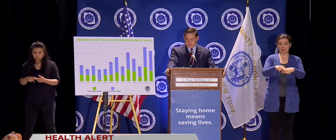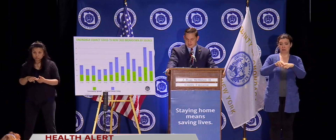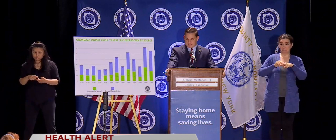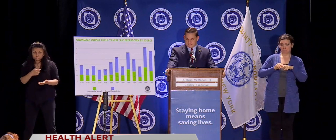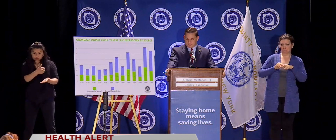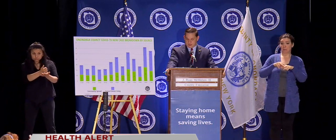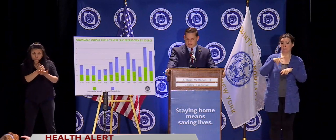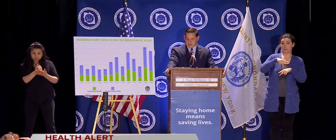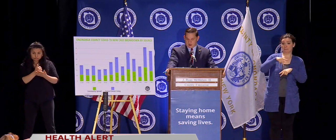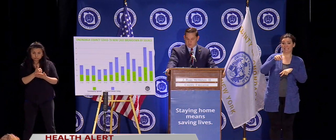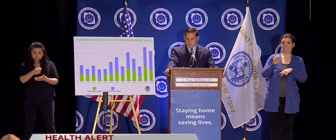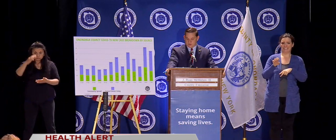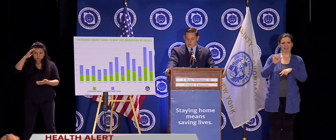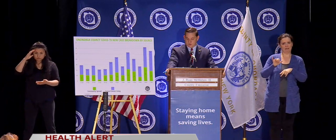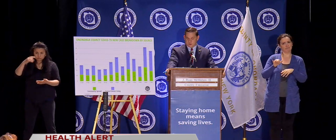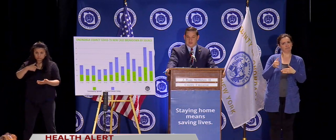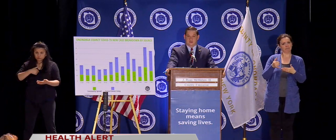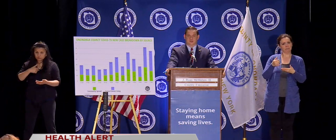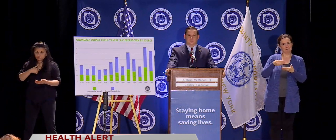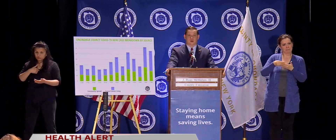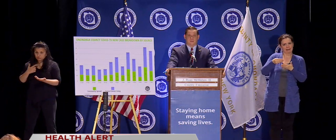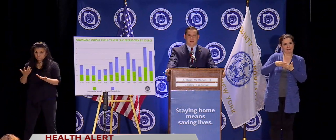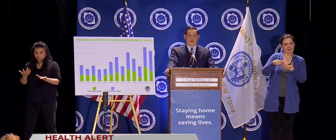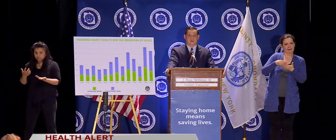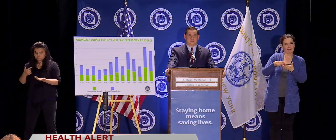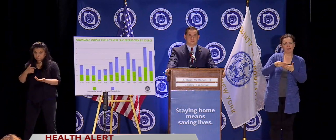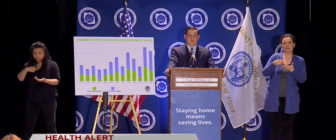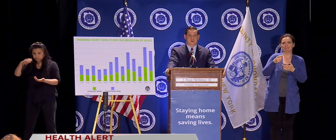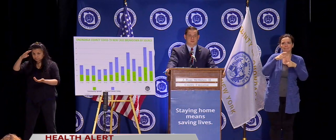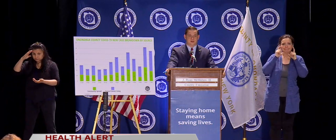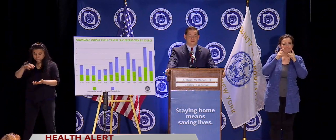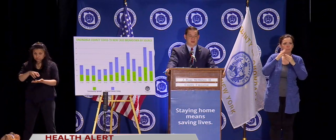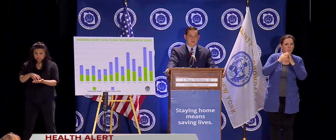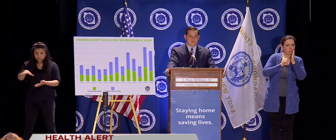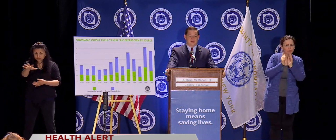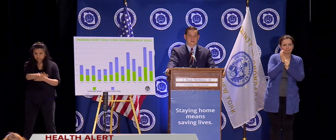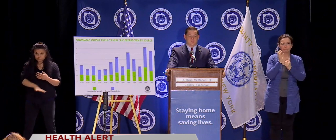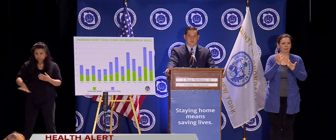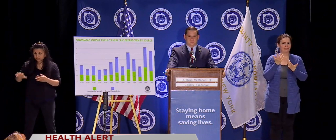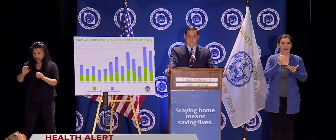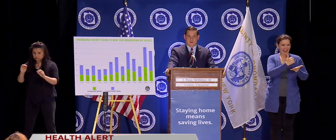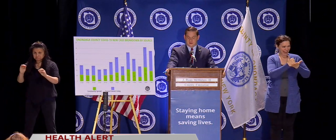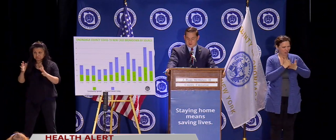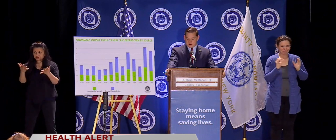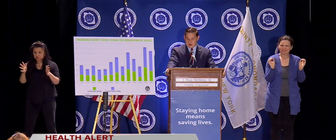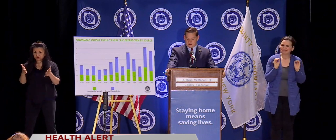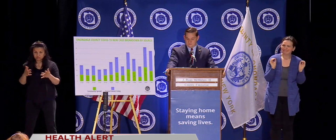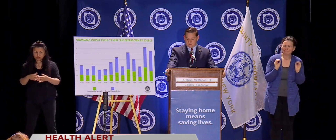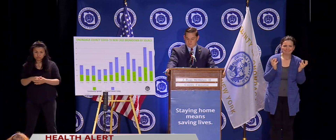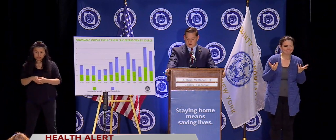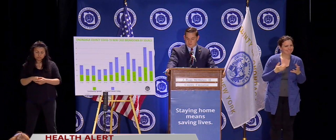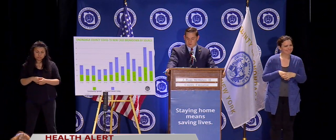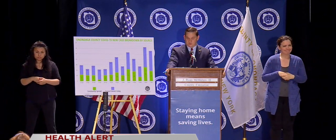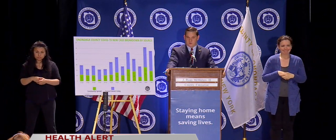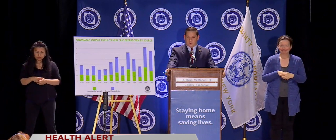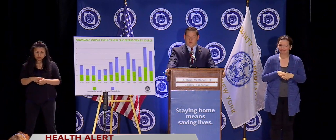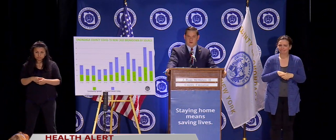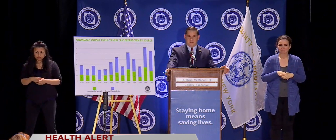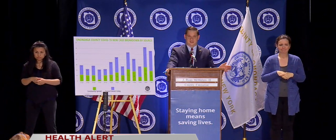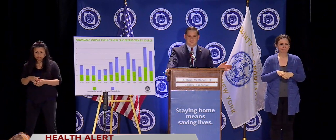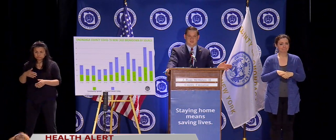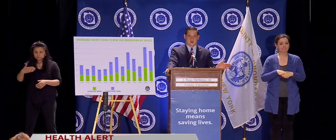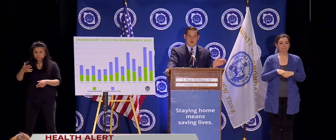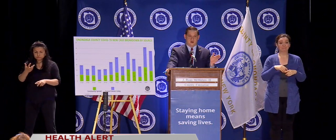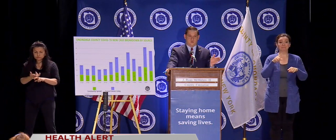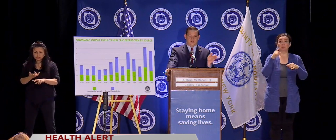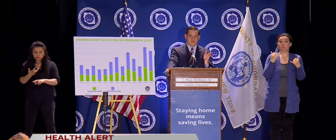and that our revenues, we can now show you how bad it's going to be this payment and next payment. And moving forward,